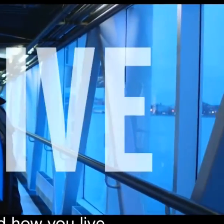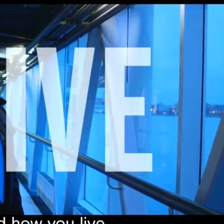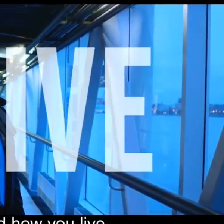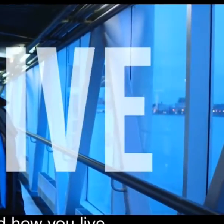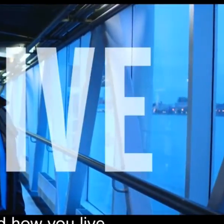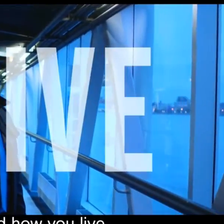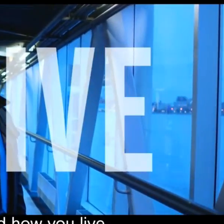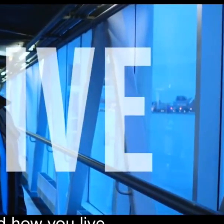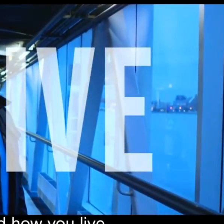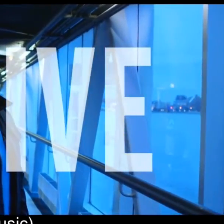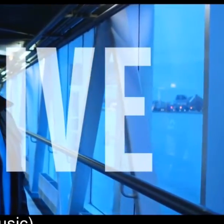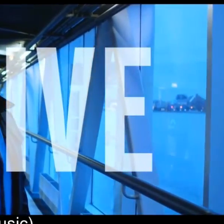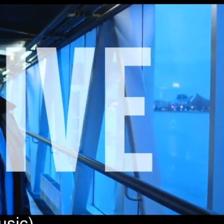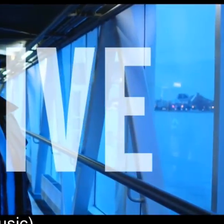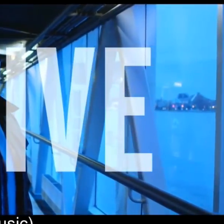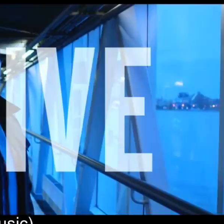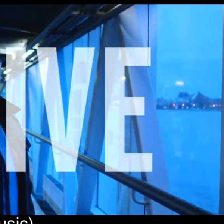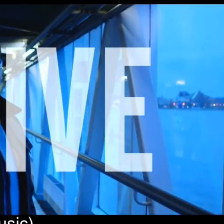live.